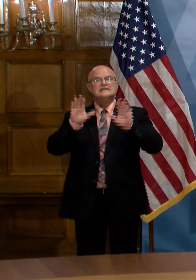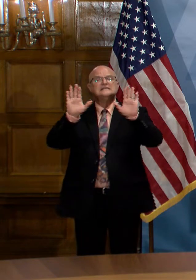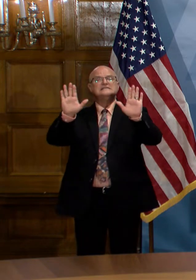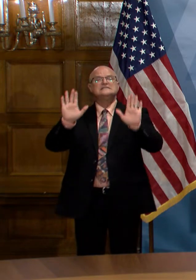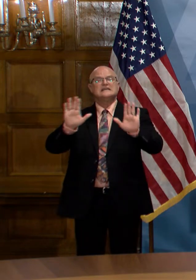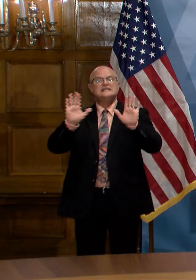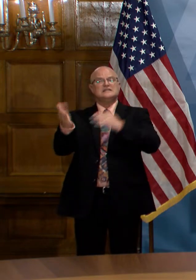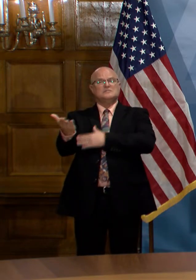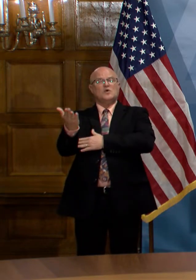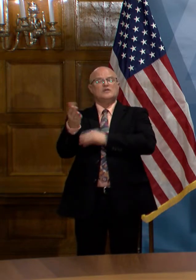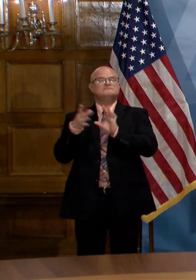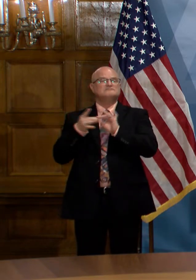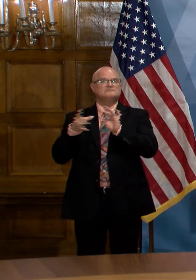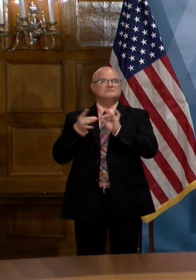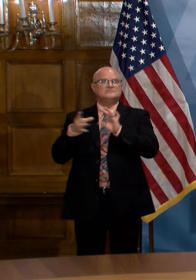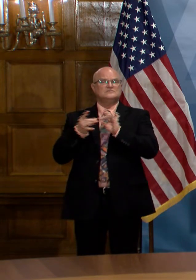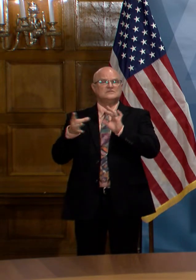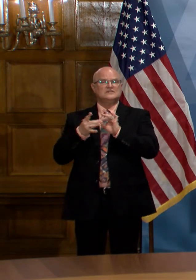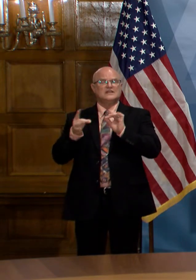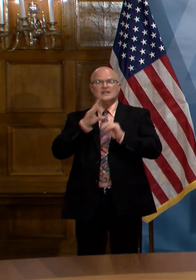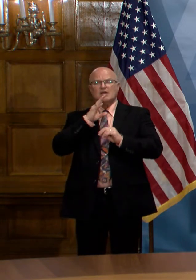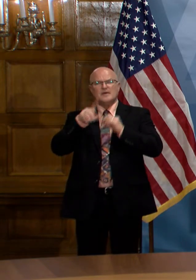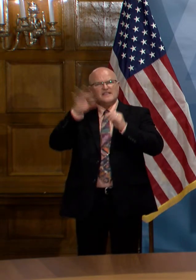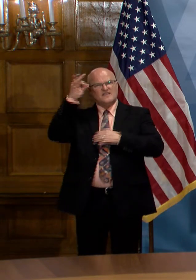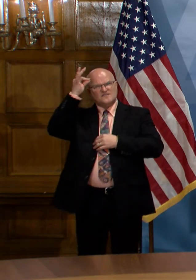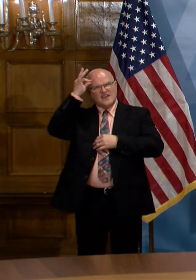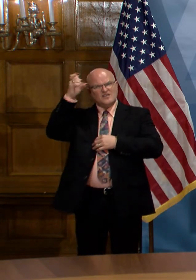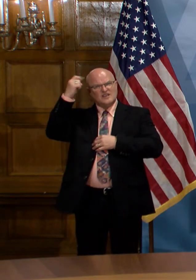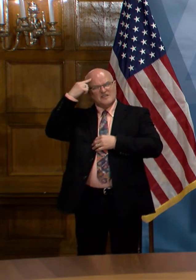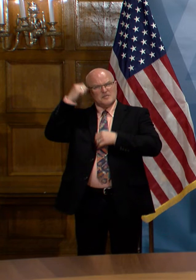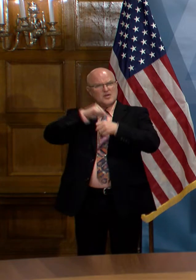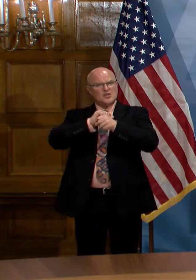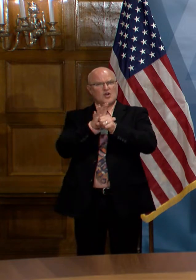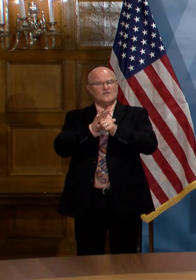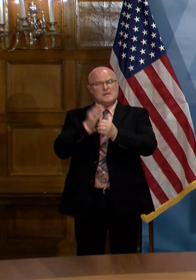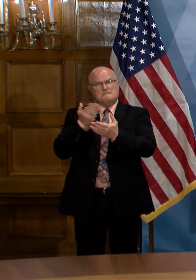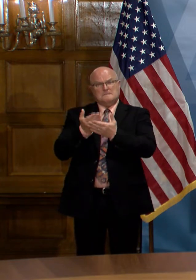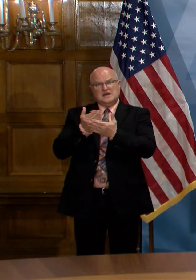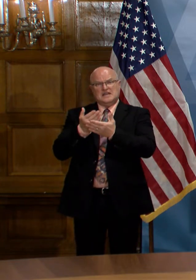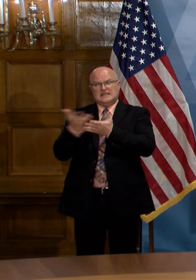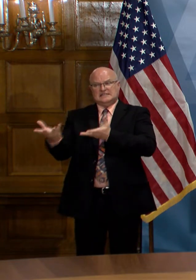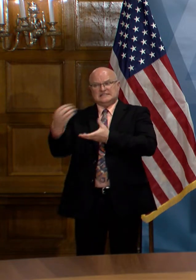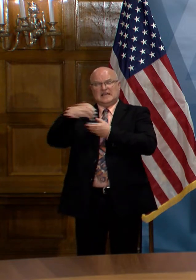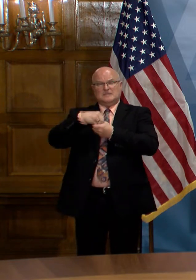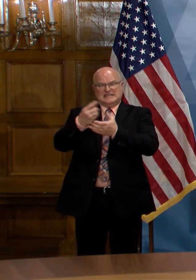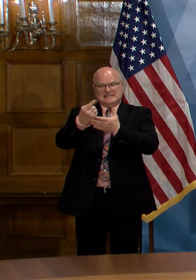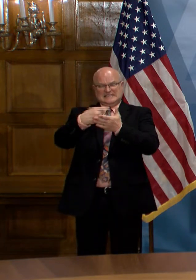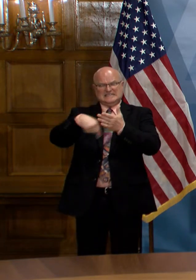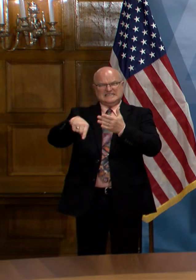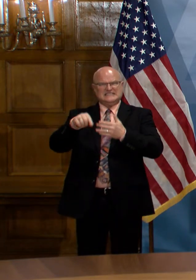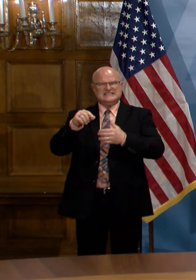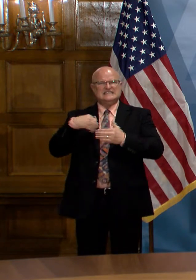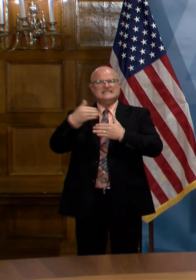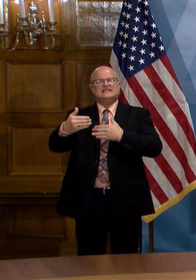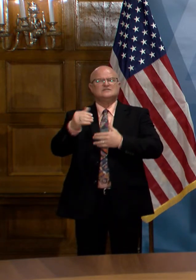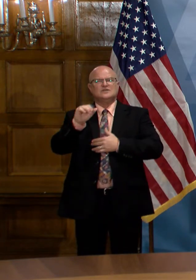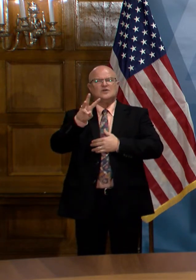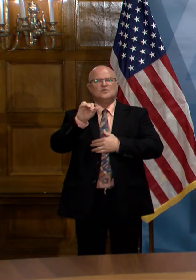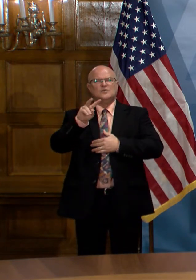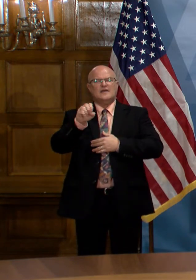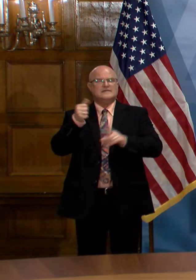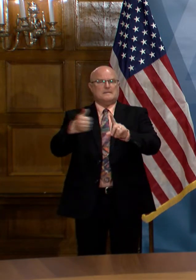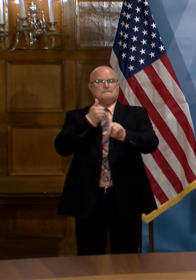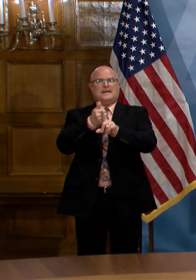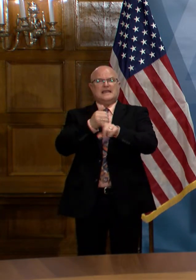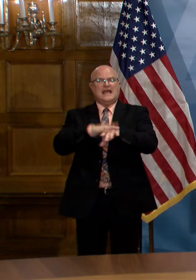national shows, you mentioned waiting for guidance from the federal government about the COVID relief money that is coming in this next wave and the impact it might